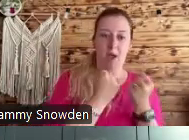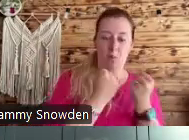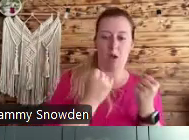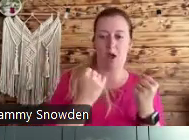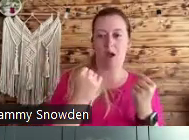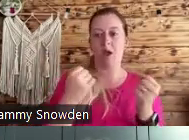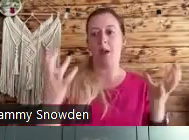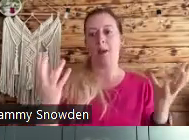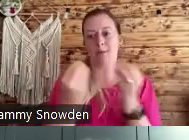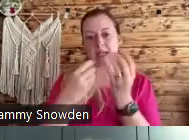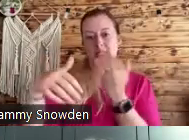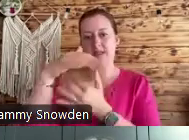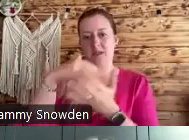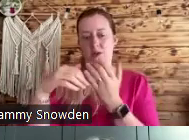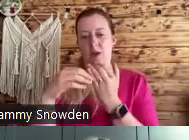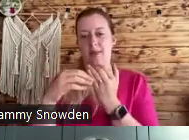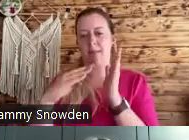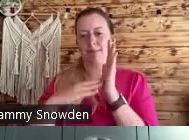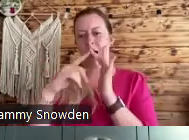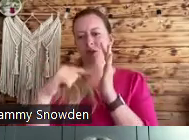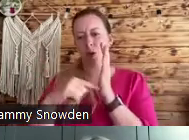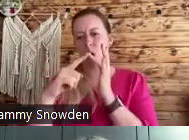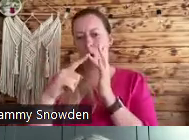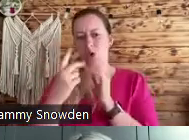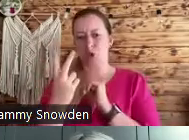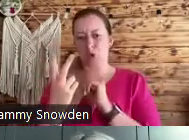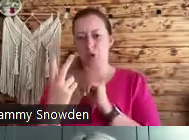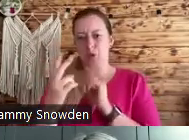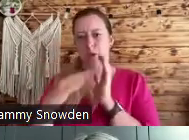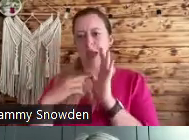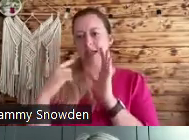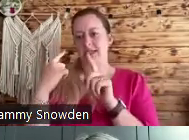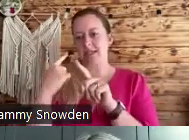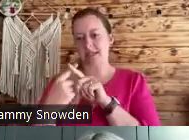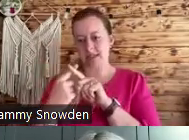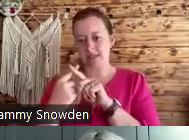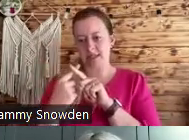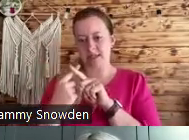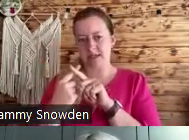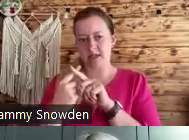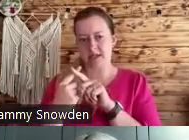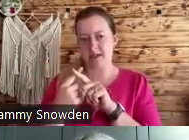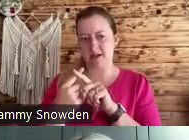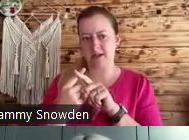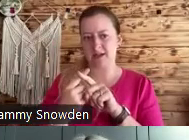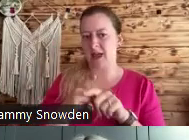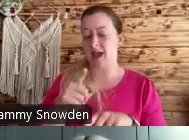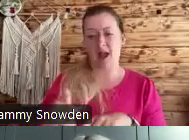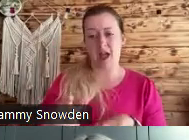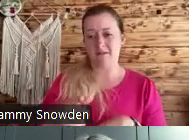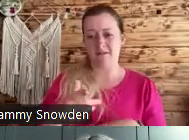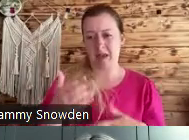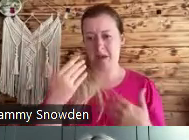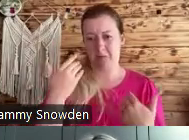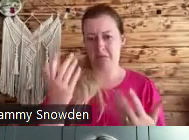Power oil with the sort of the power of Mito 2 Max. If anyone hasn't tried Mito 2 Max